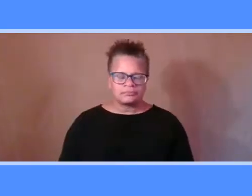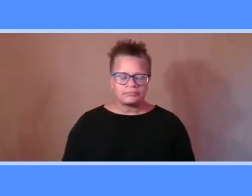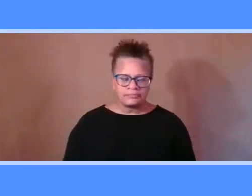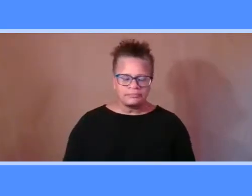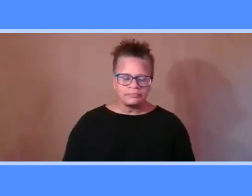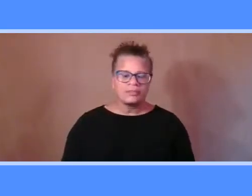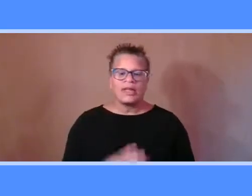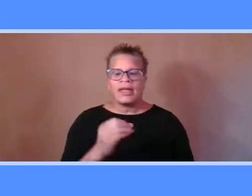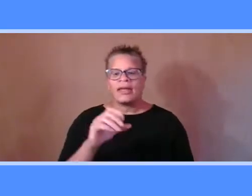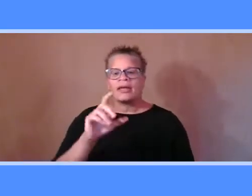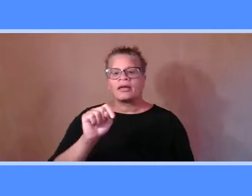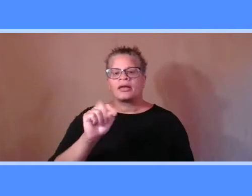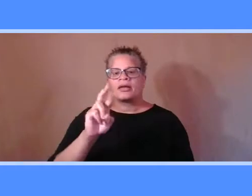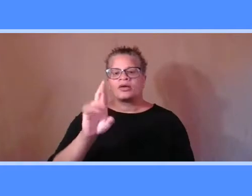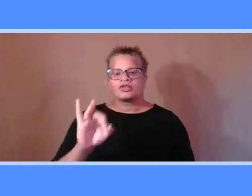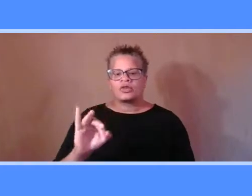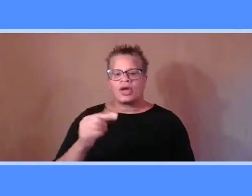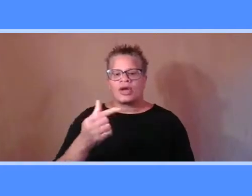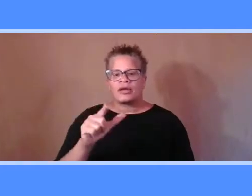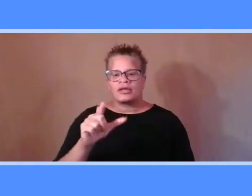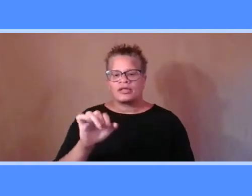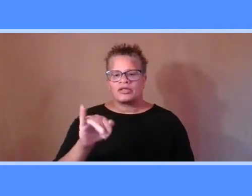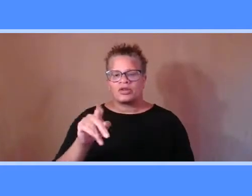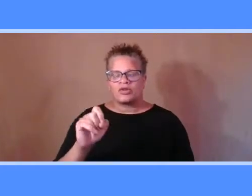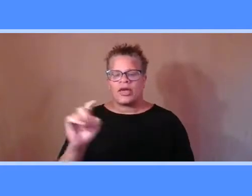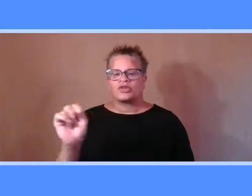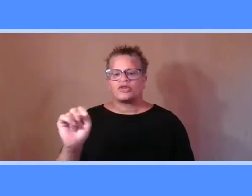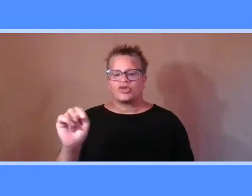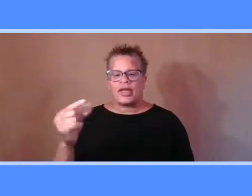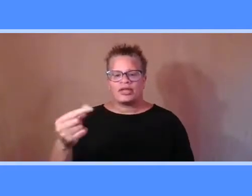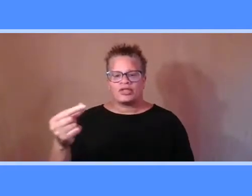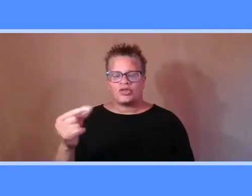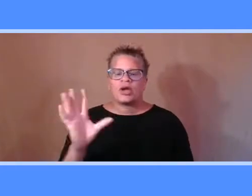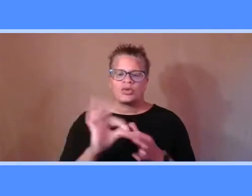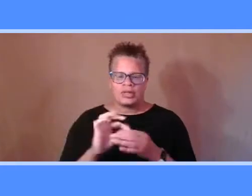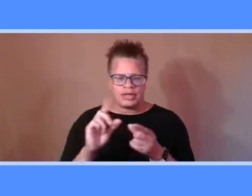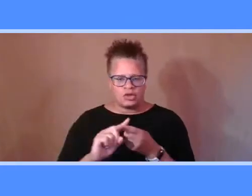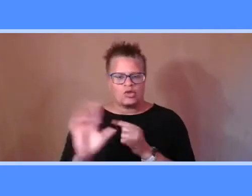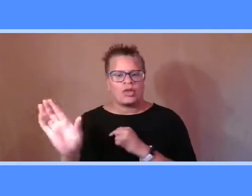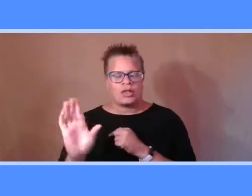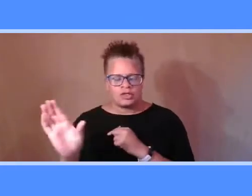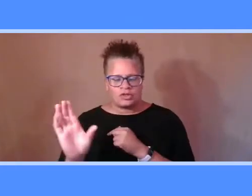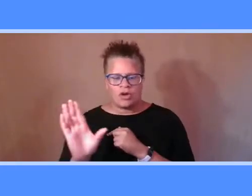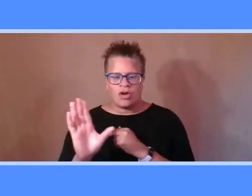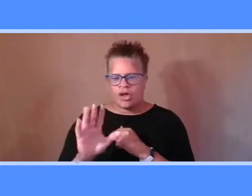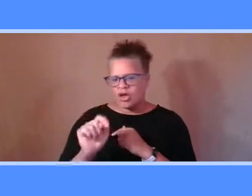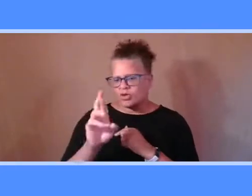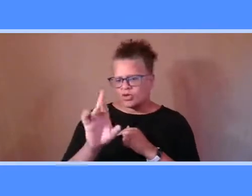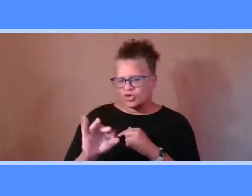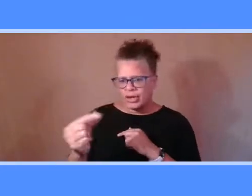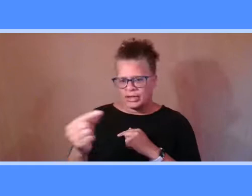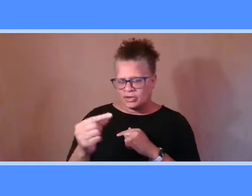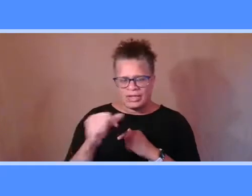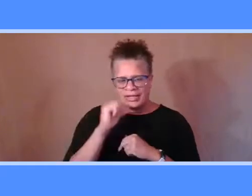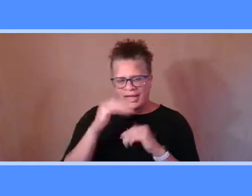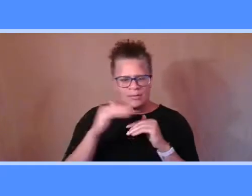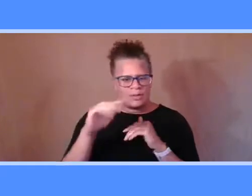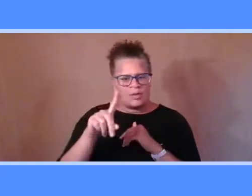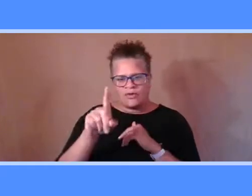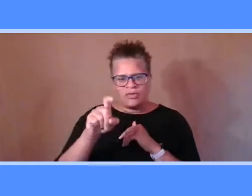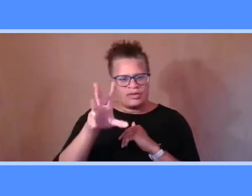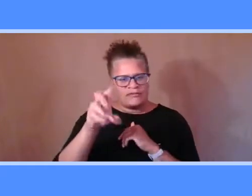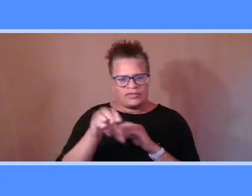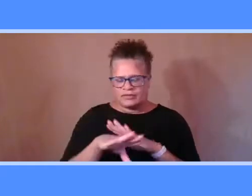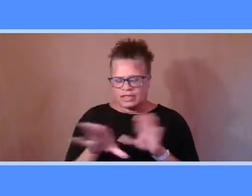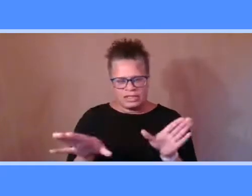then triglycerides, which are somewhat related to cholesterol, triglycerides should not be above